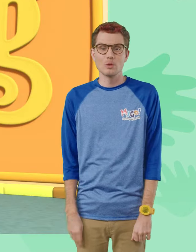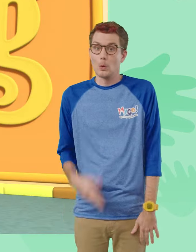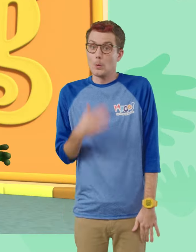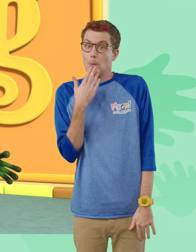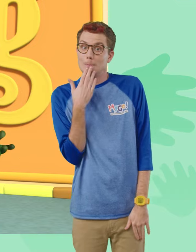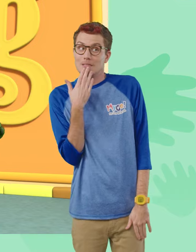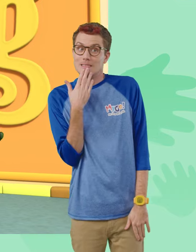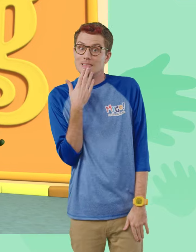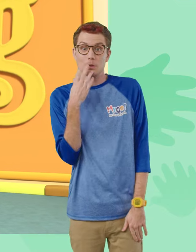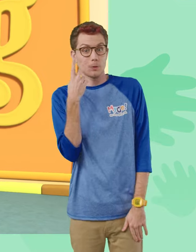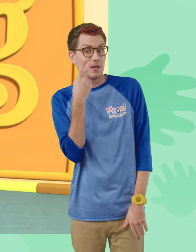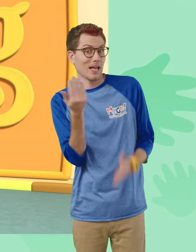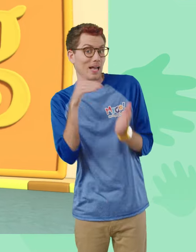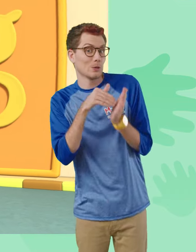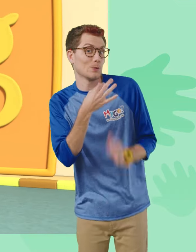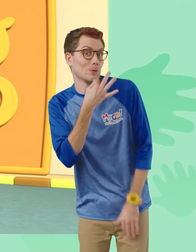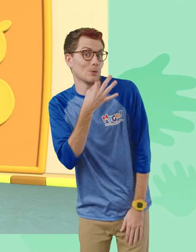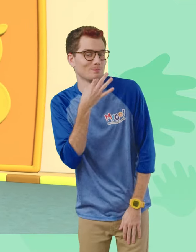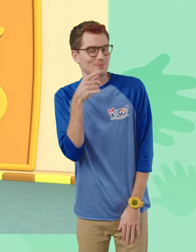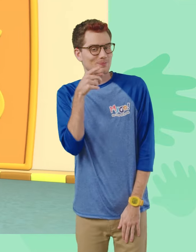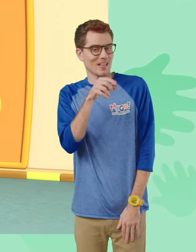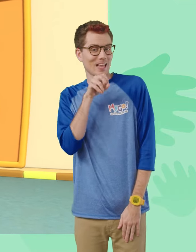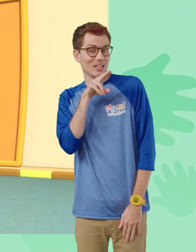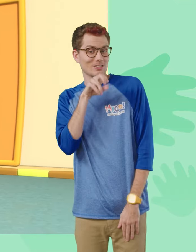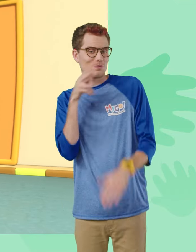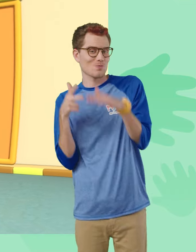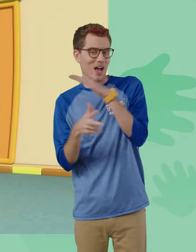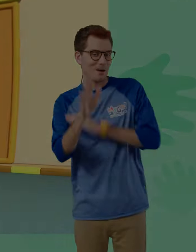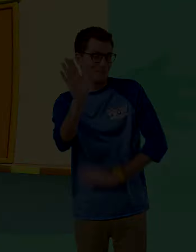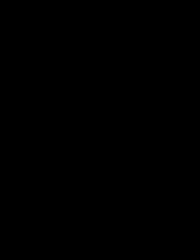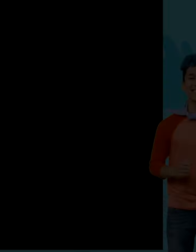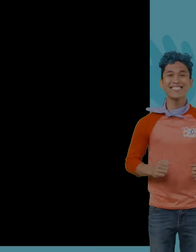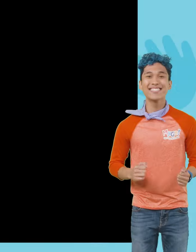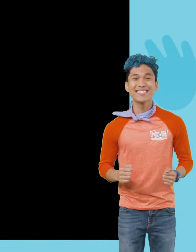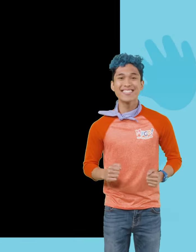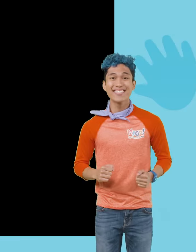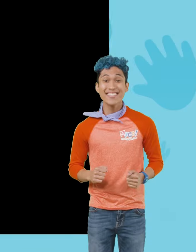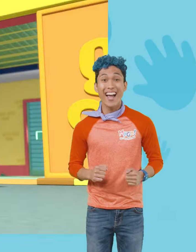Oops. See you again soon at Gecko's Garage. Bye!